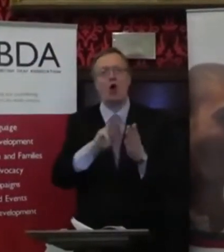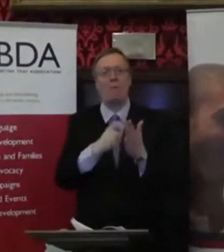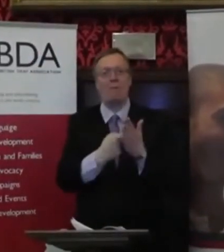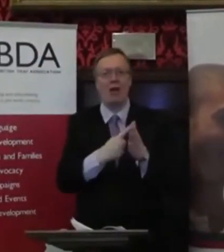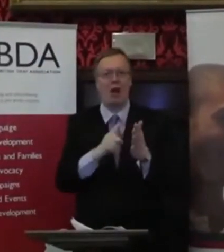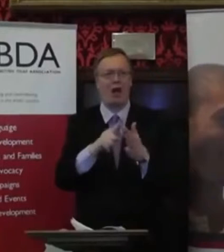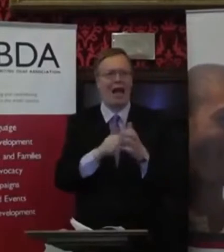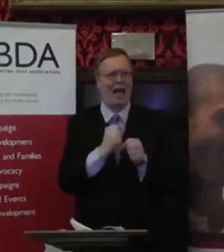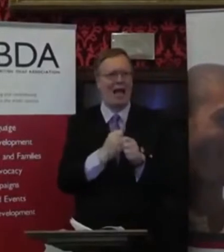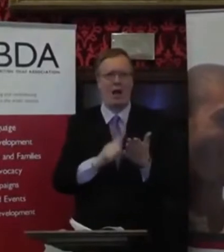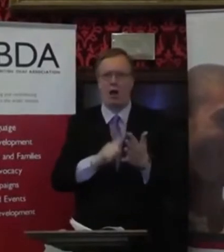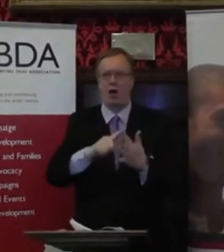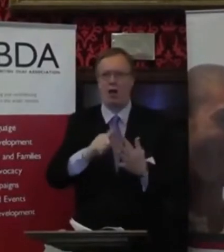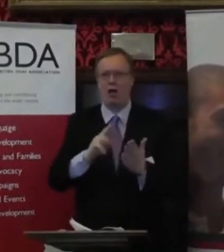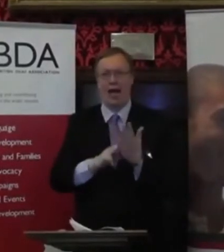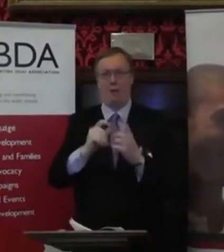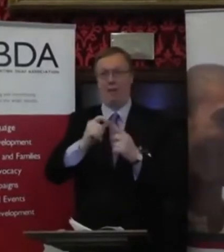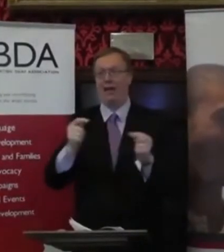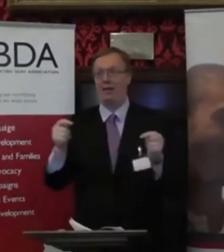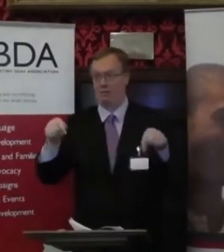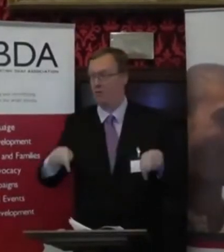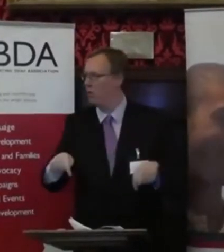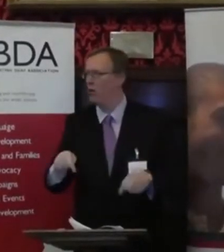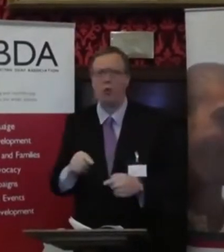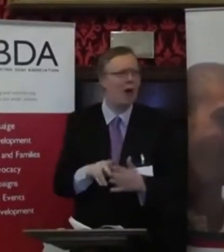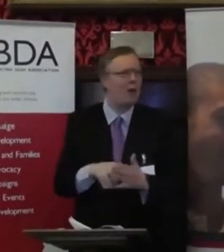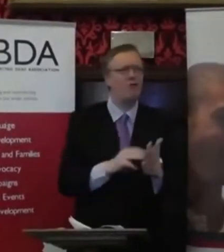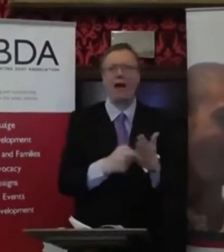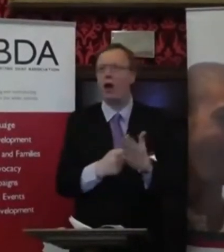Andrew Smith MP and